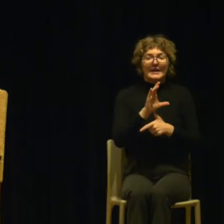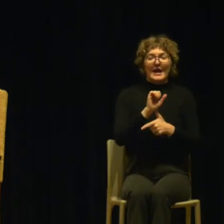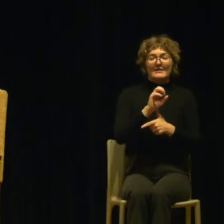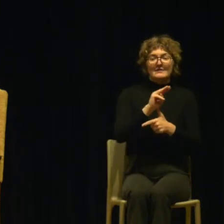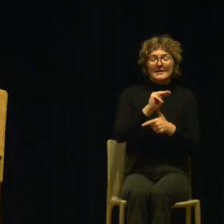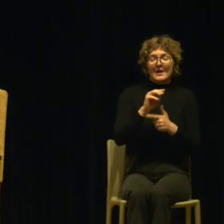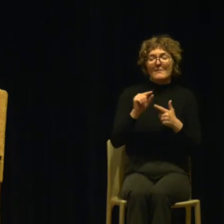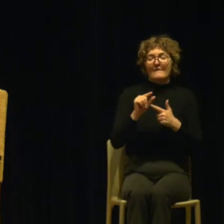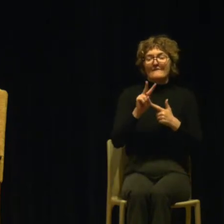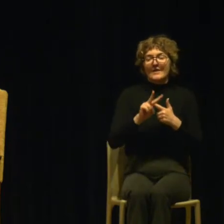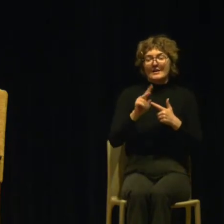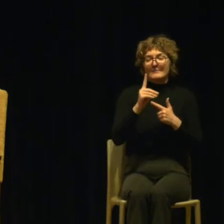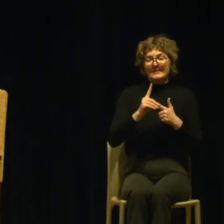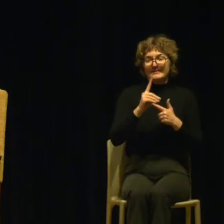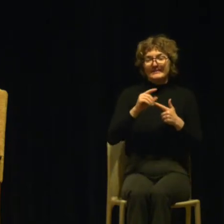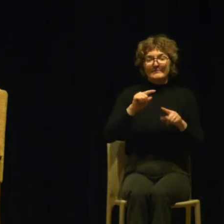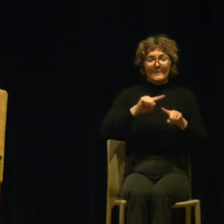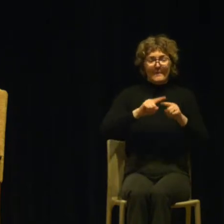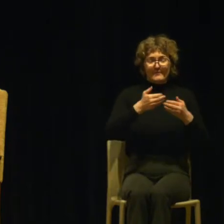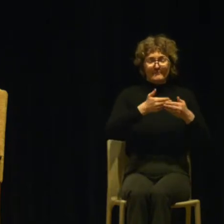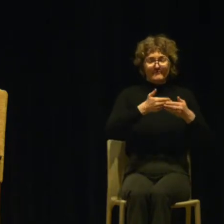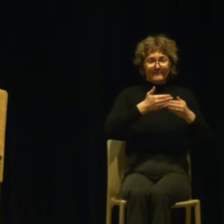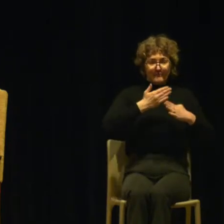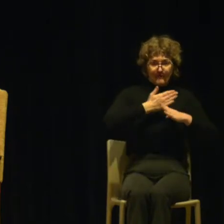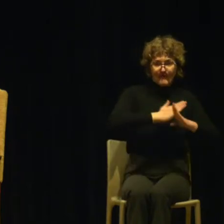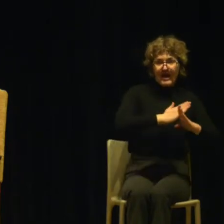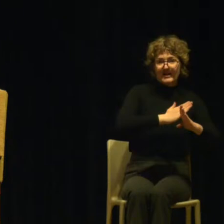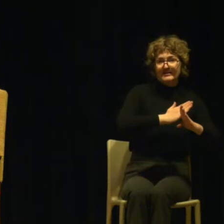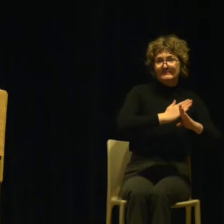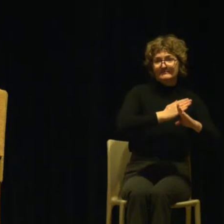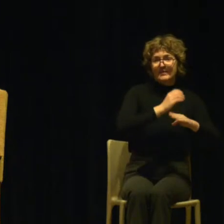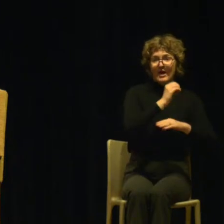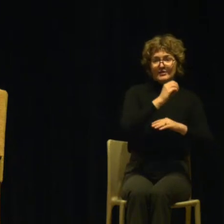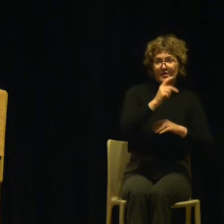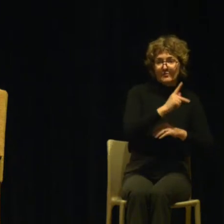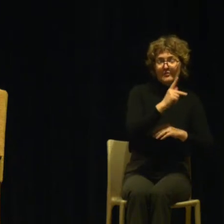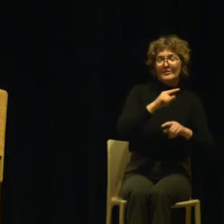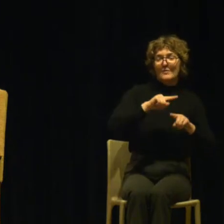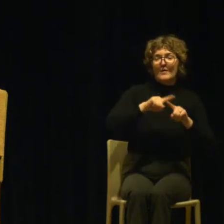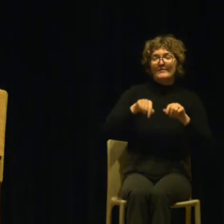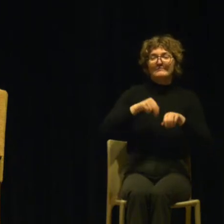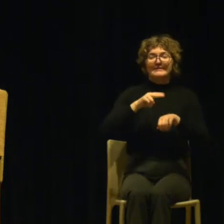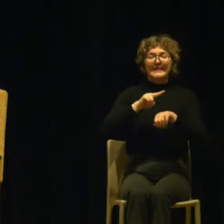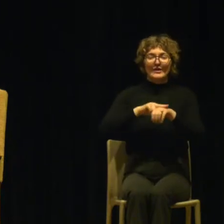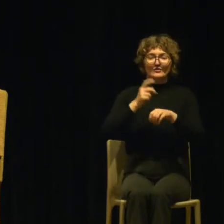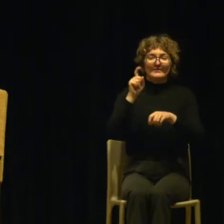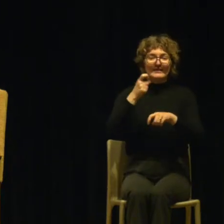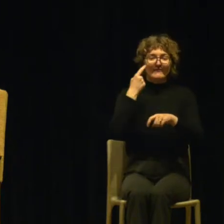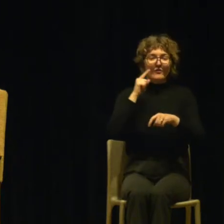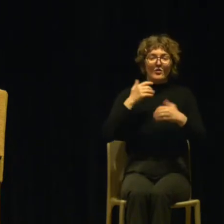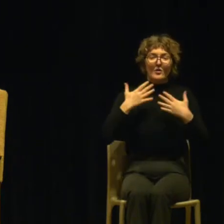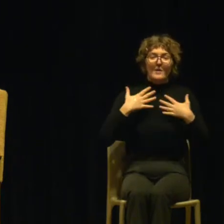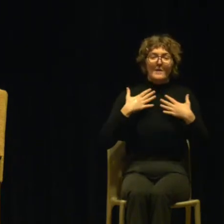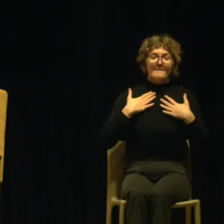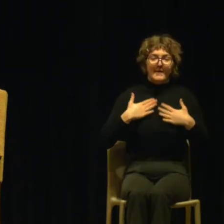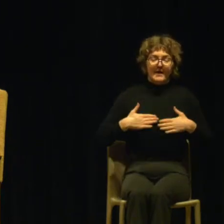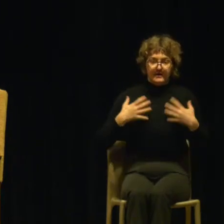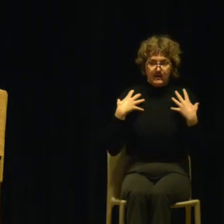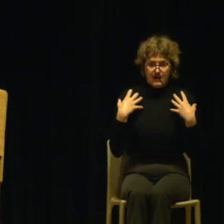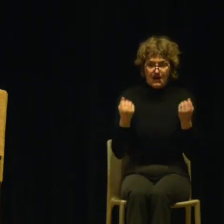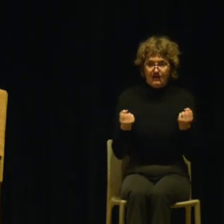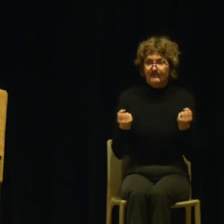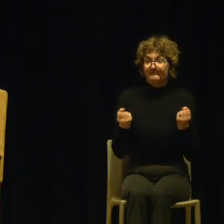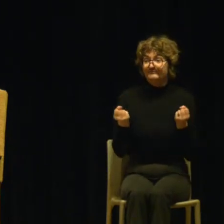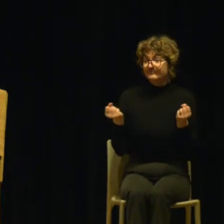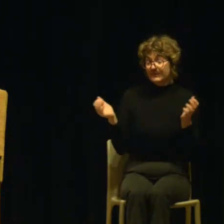a, calcium doesn't prevent osteoporosis either. You just need it because it's a natural, you know, it's a nutrient. But the things and that you take it with